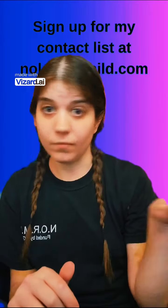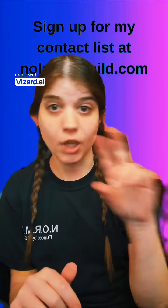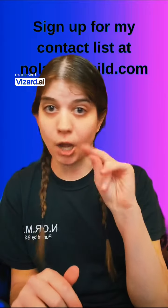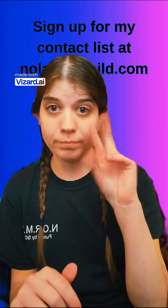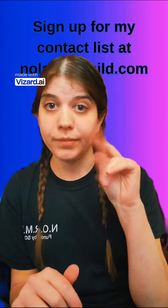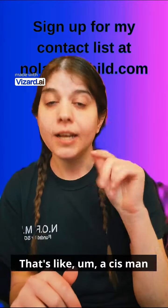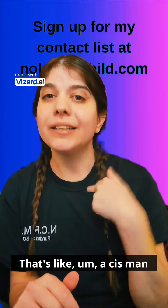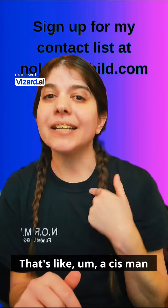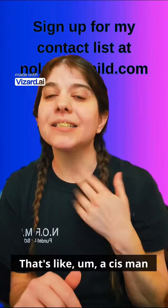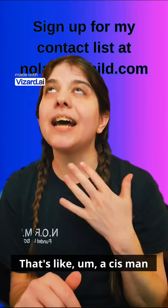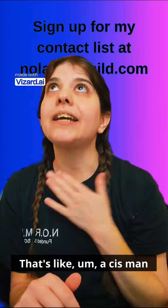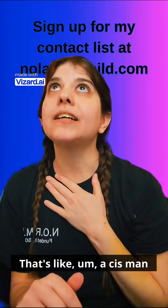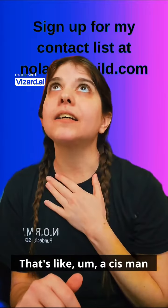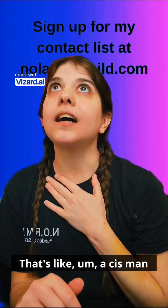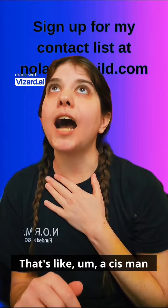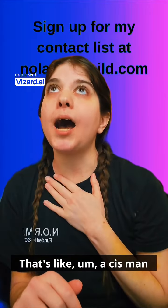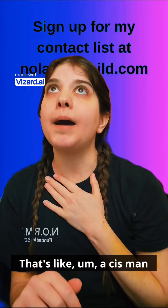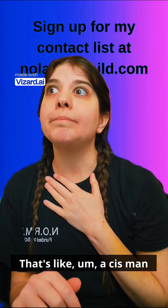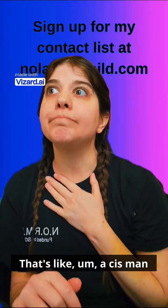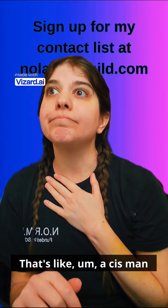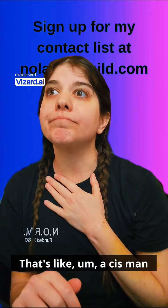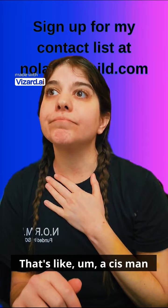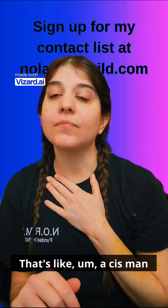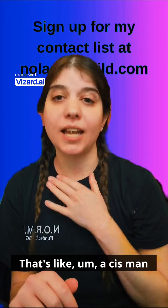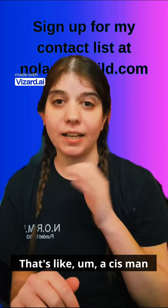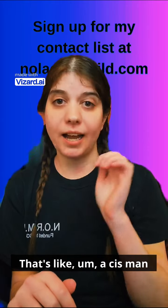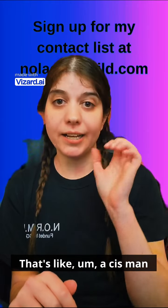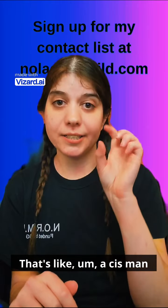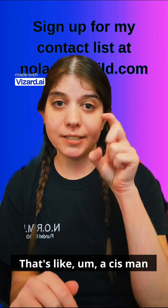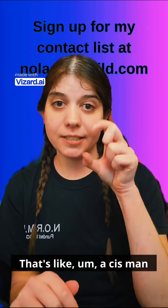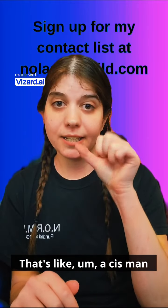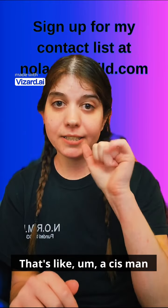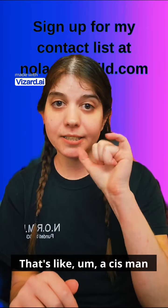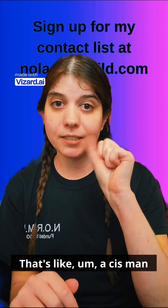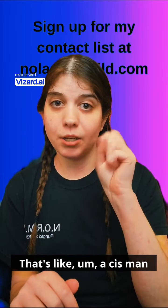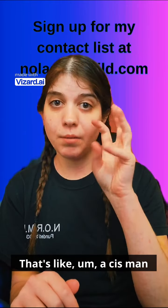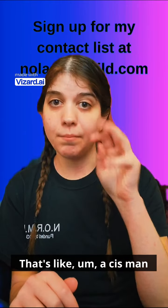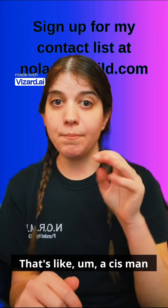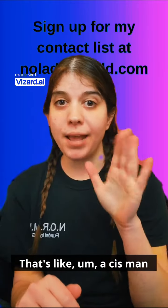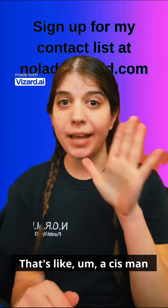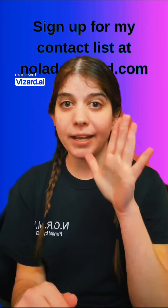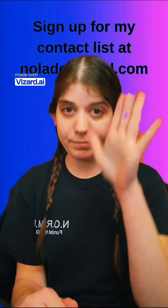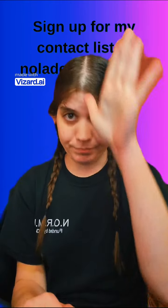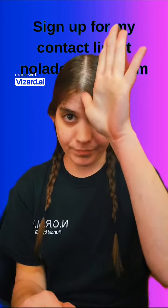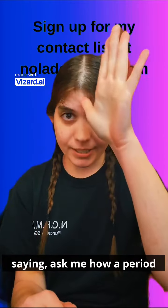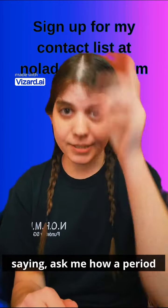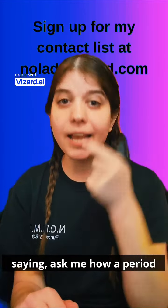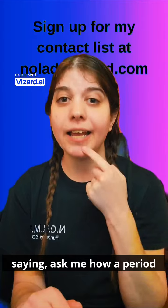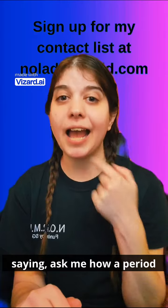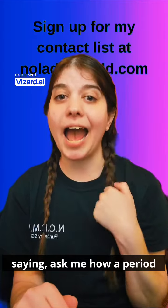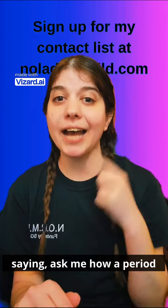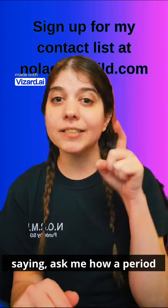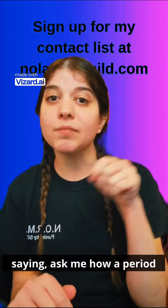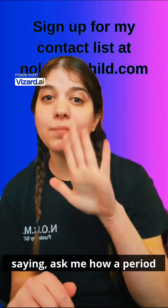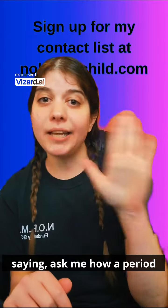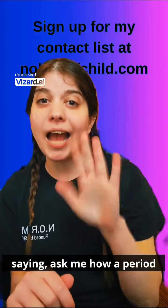No. That's like a cis man saying, ask me